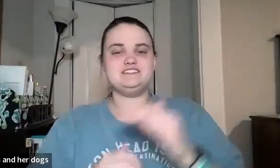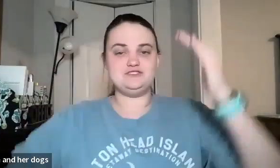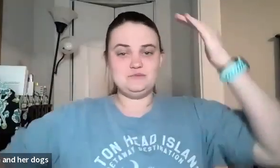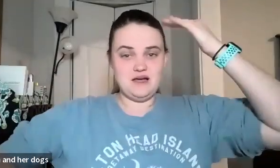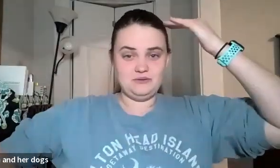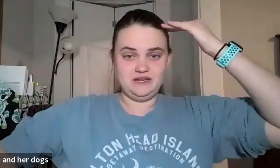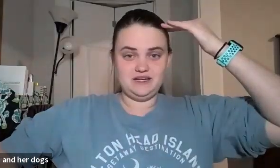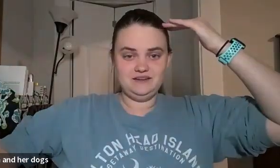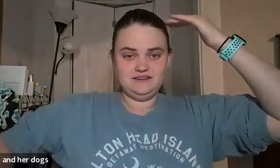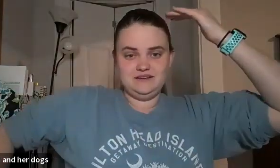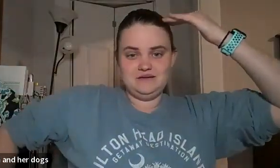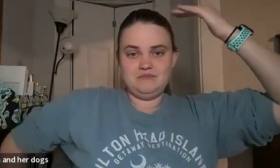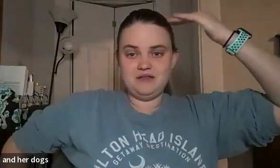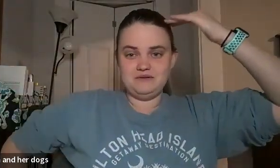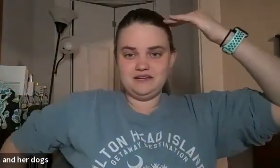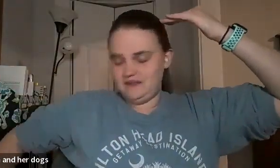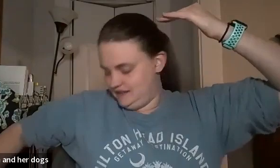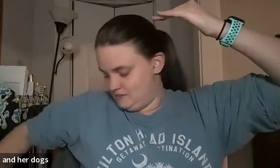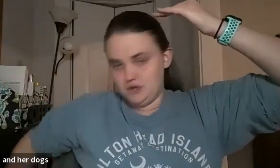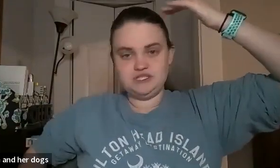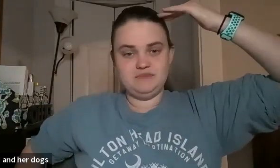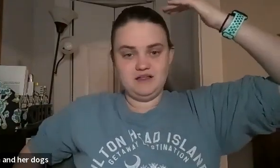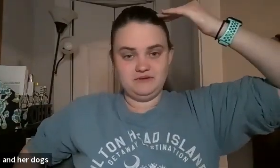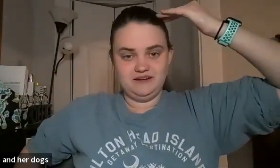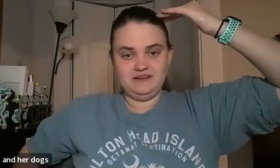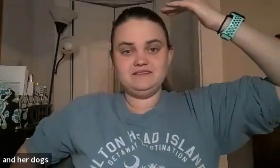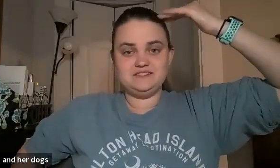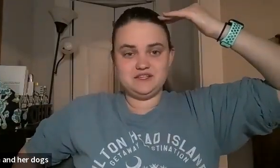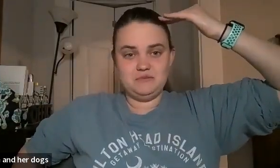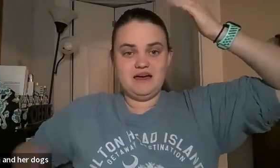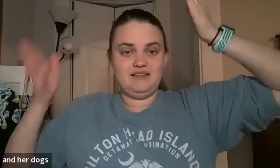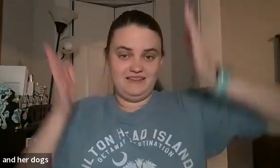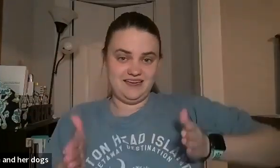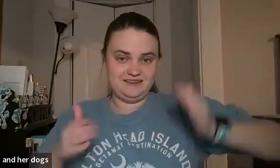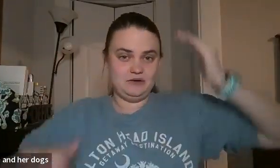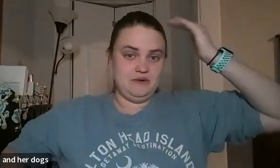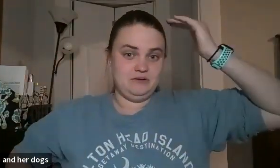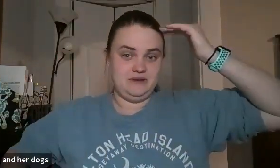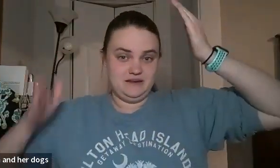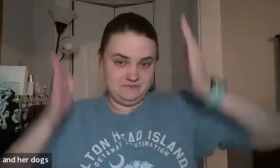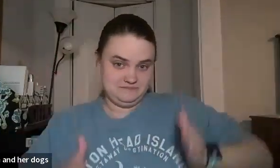they'll do ballerina, like the motion of ballerina. So ballet or ballerina.